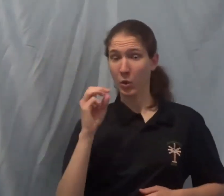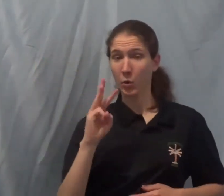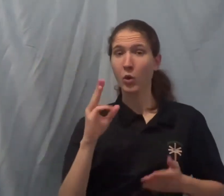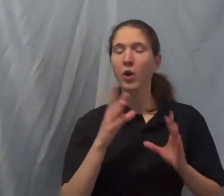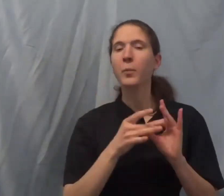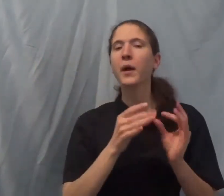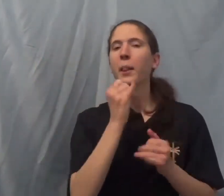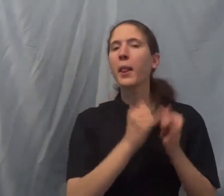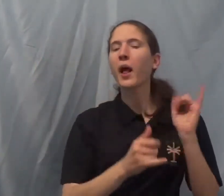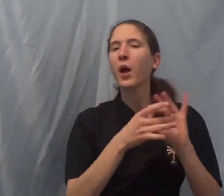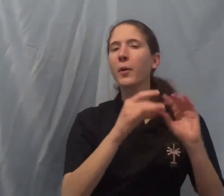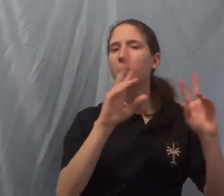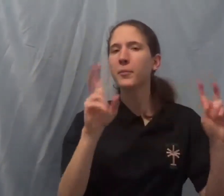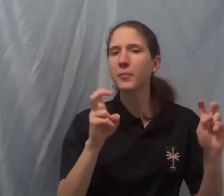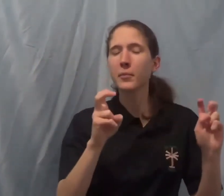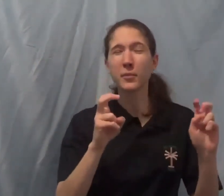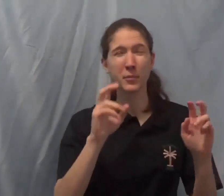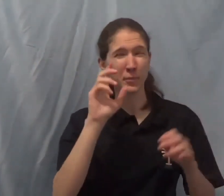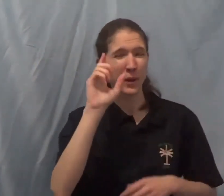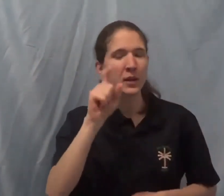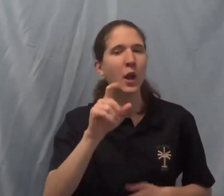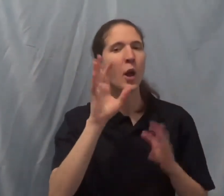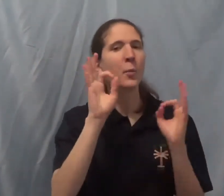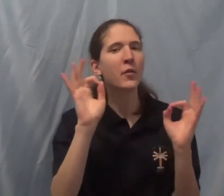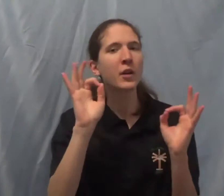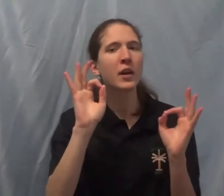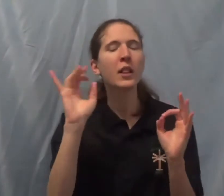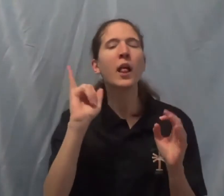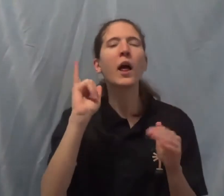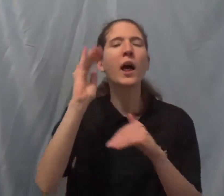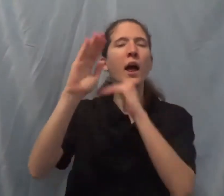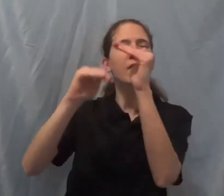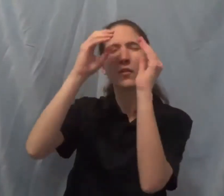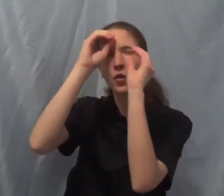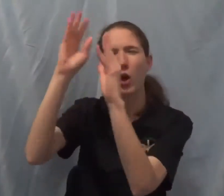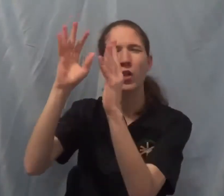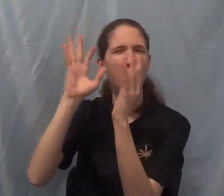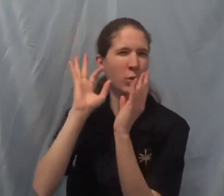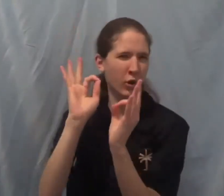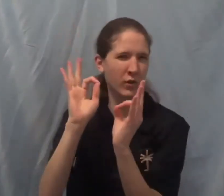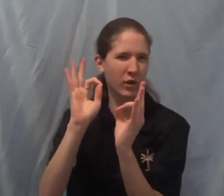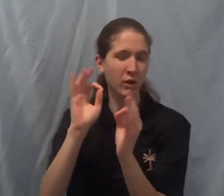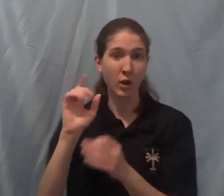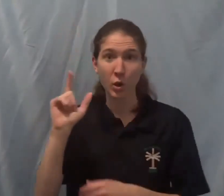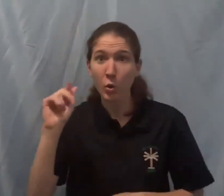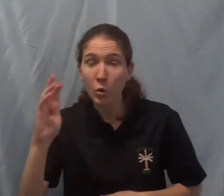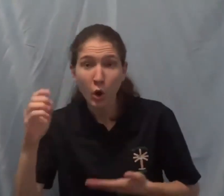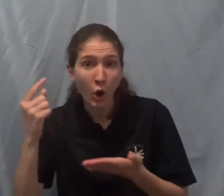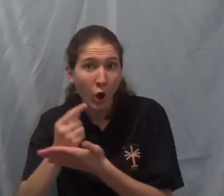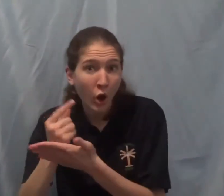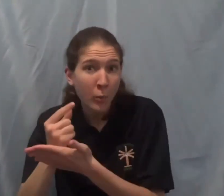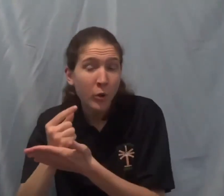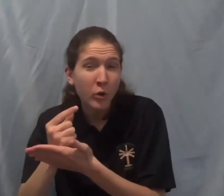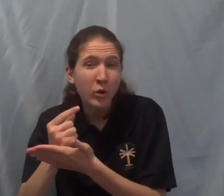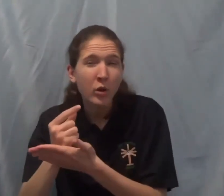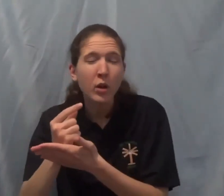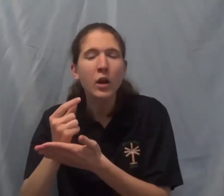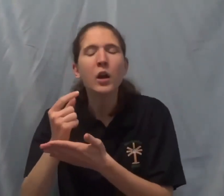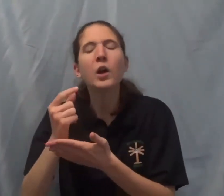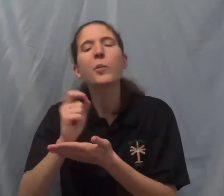much into the mercy of Christ. He's sensitive because originally his gospel was written for the Gentiles. So there's a lot of stress on mercy.